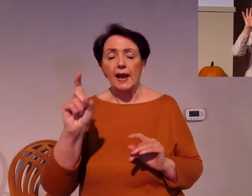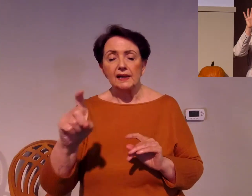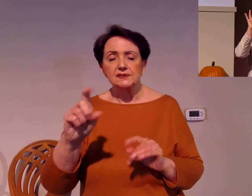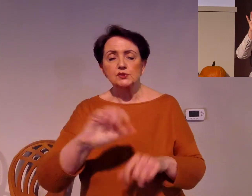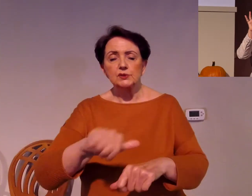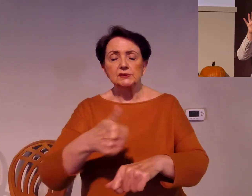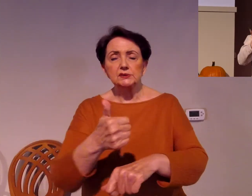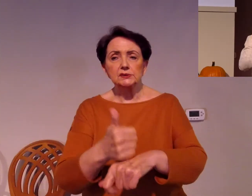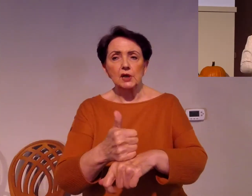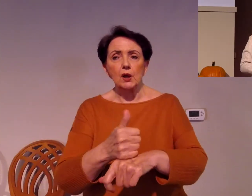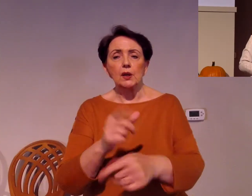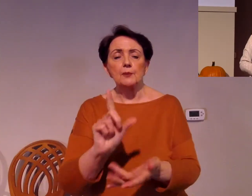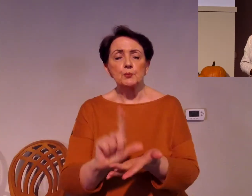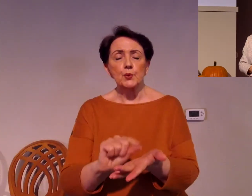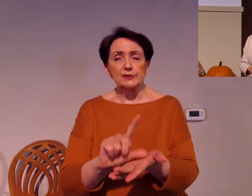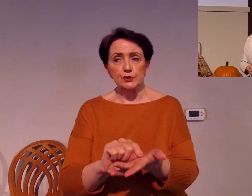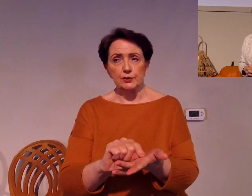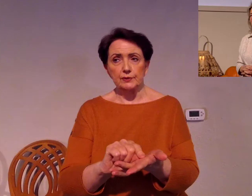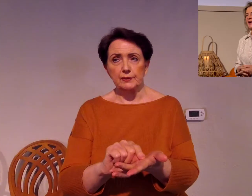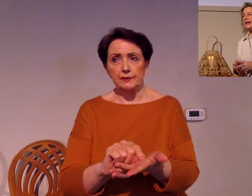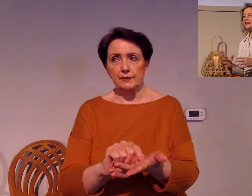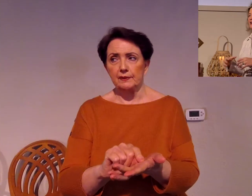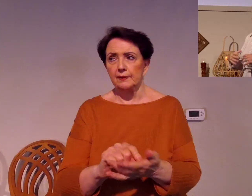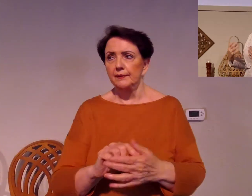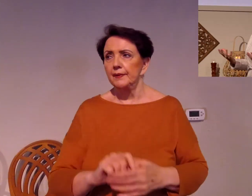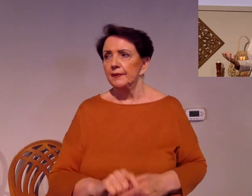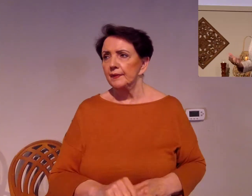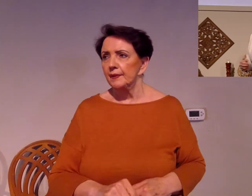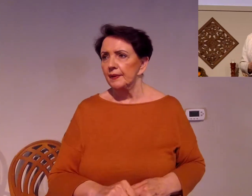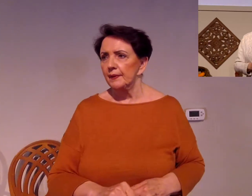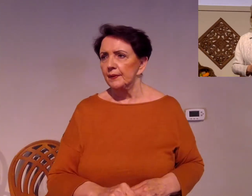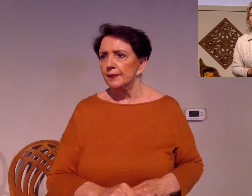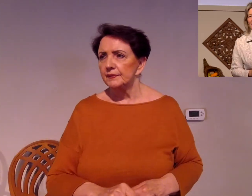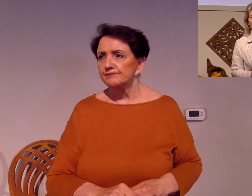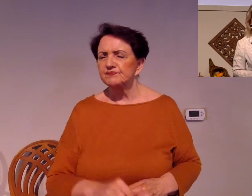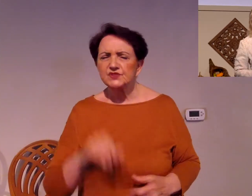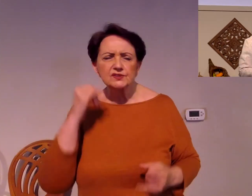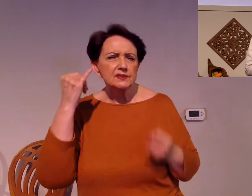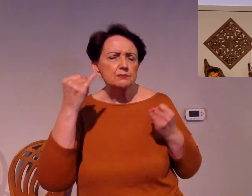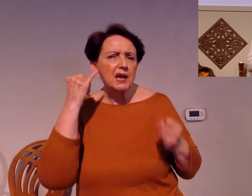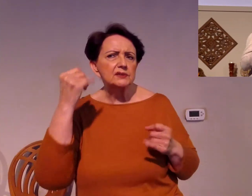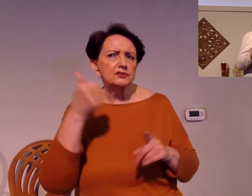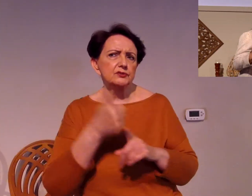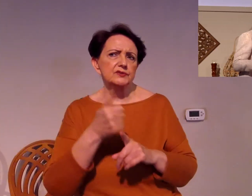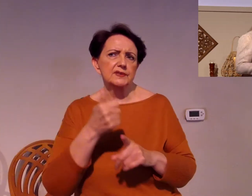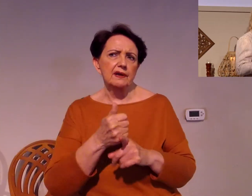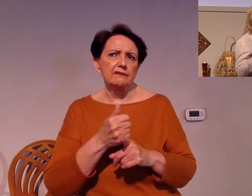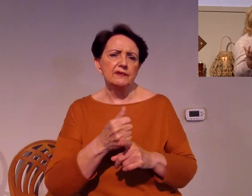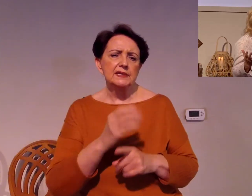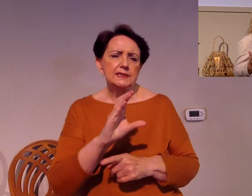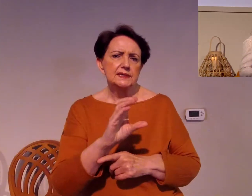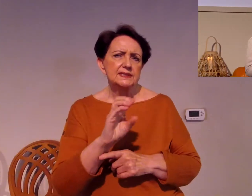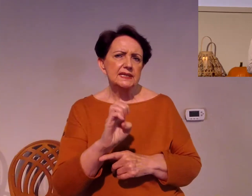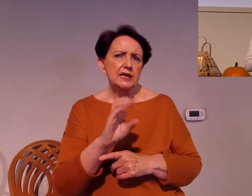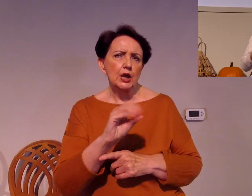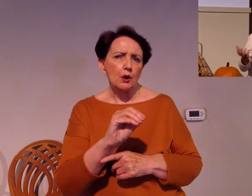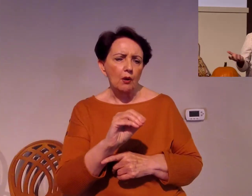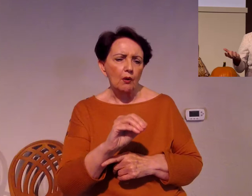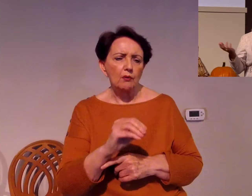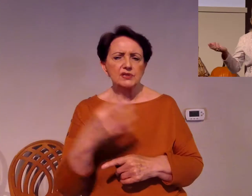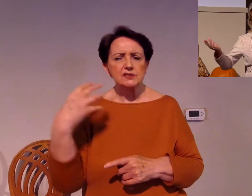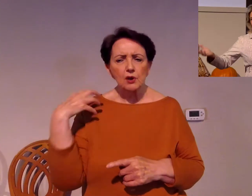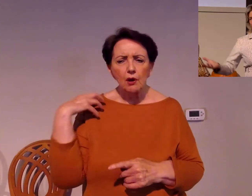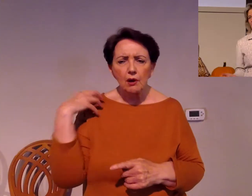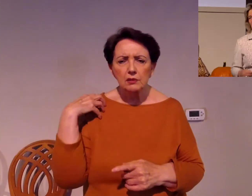Anybody try to do that before? And imagine, and he's like a CEO and a coach, and he gets